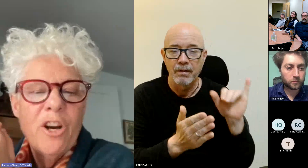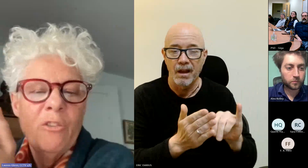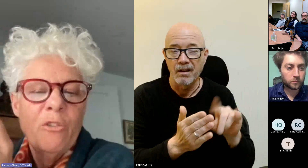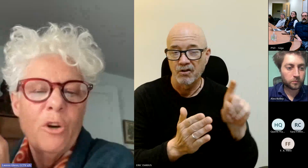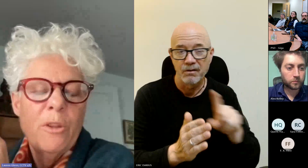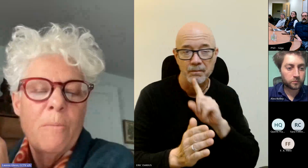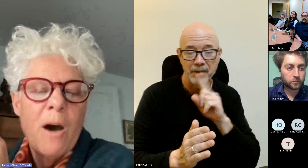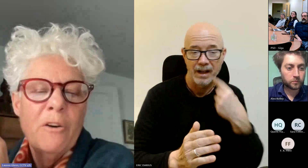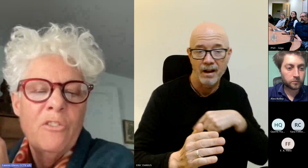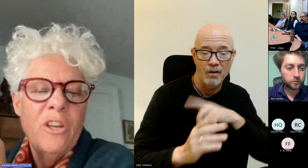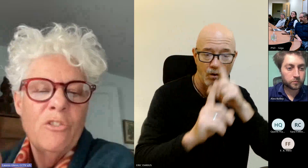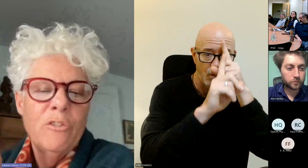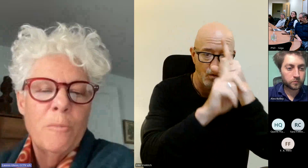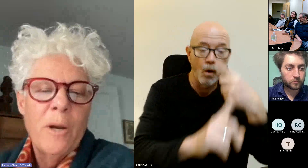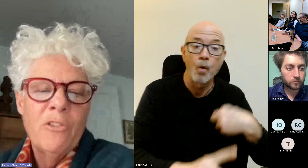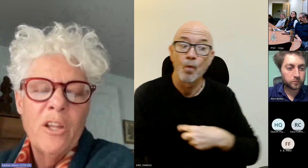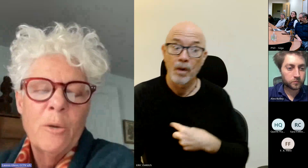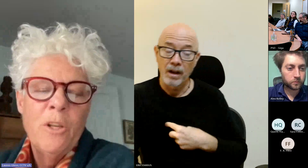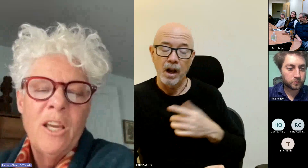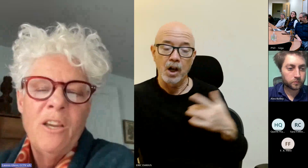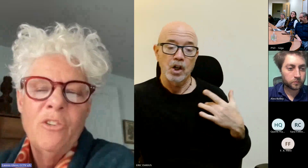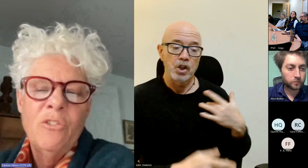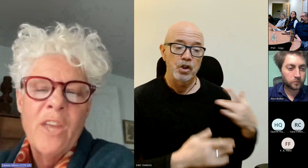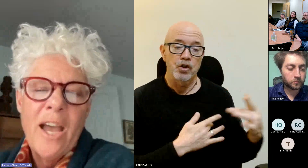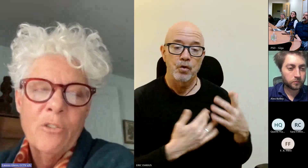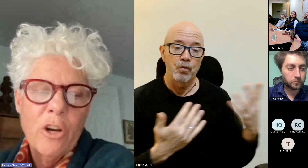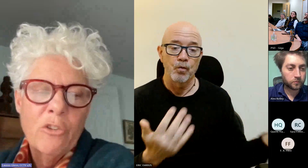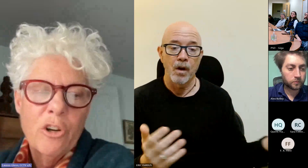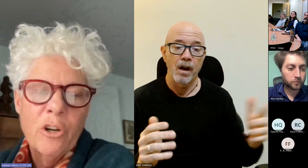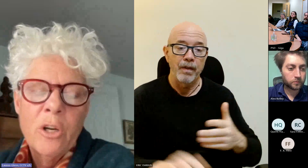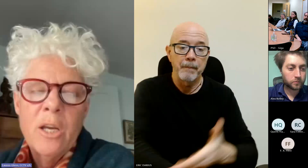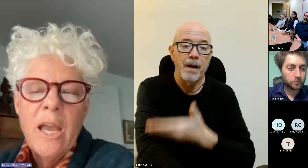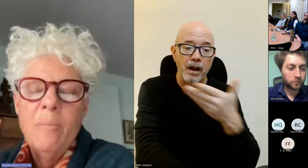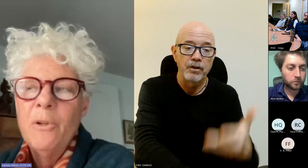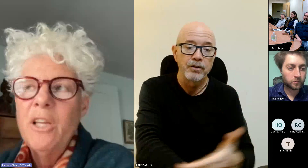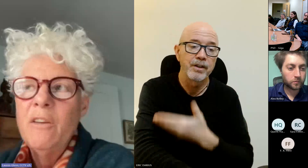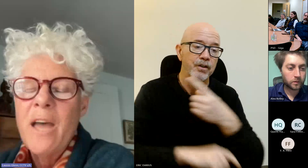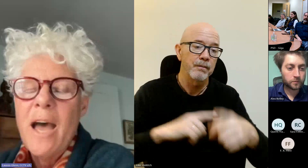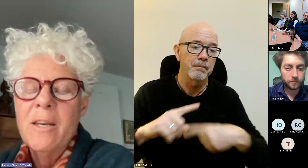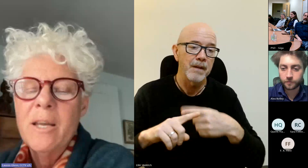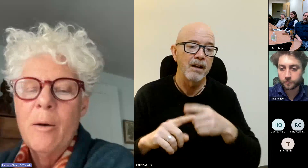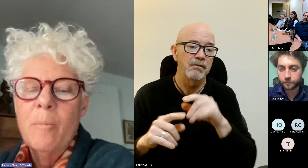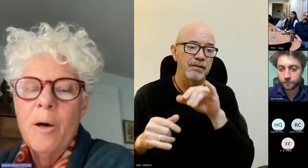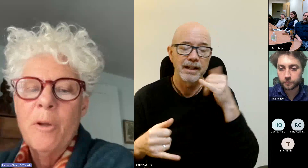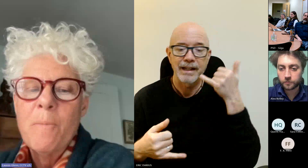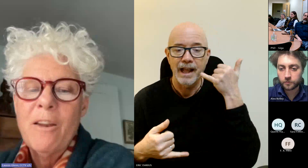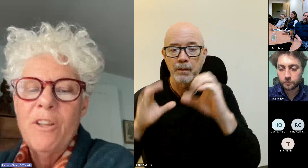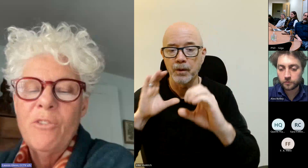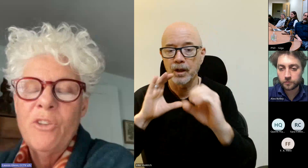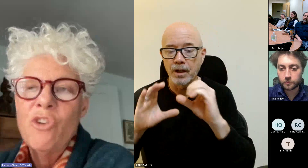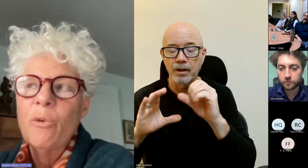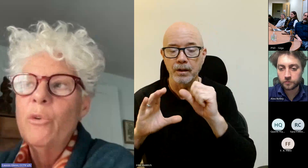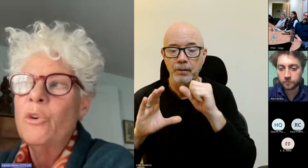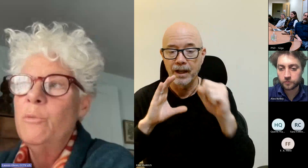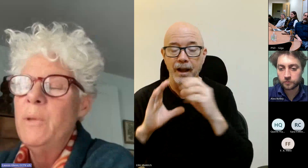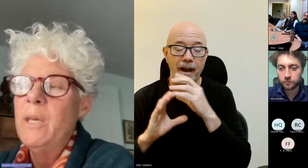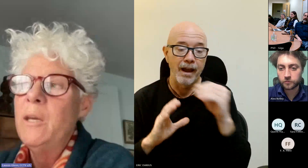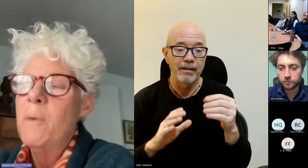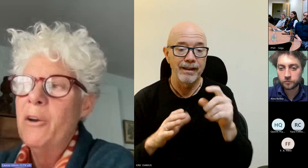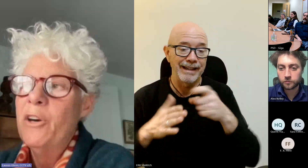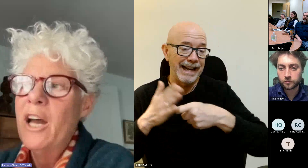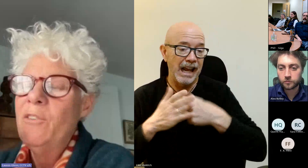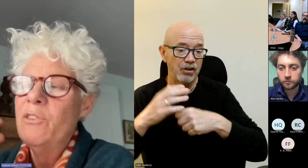We are very concerned with the modernization of Vermont's telecommunications tax structure and believe that public benefits in general